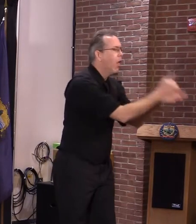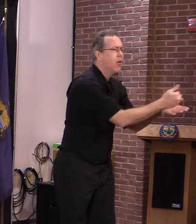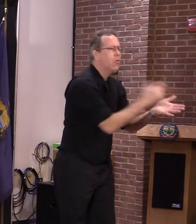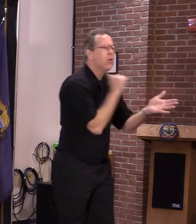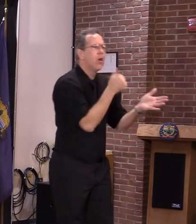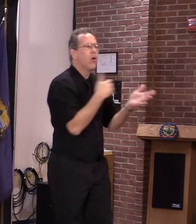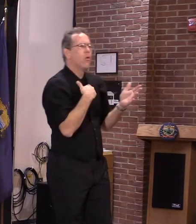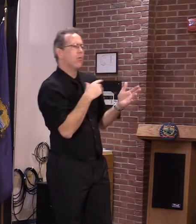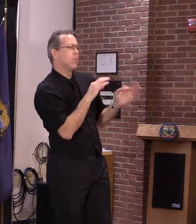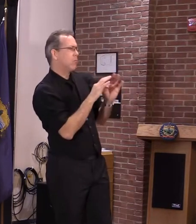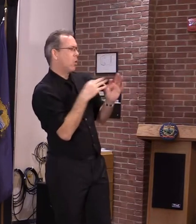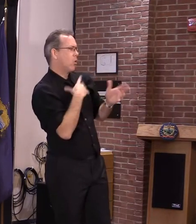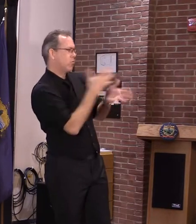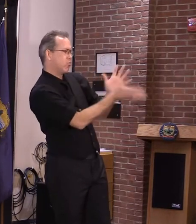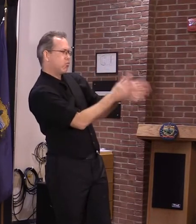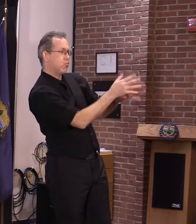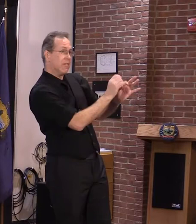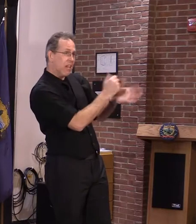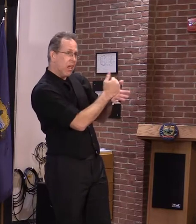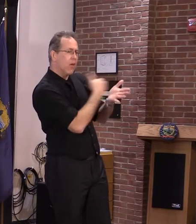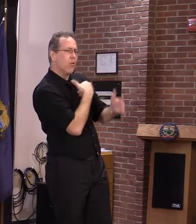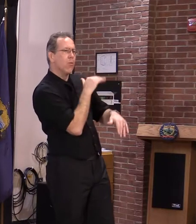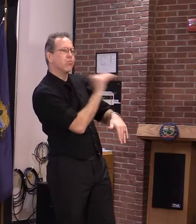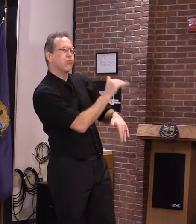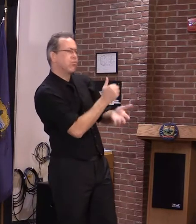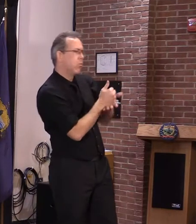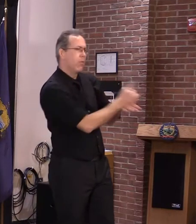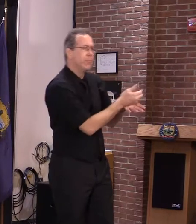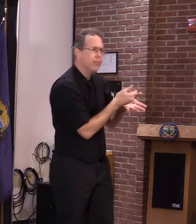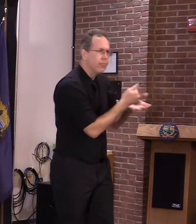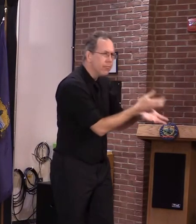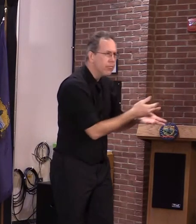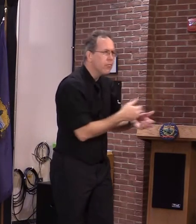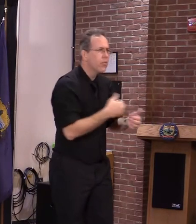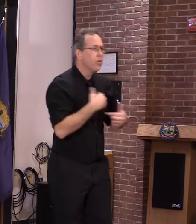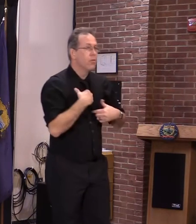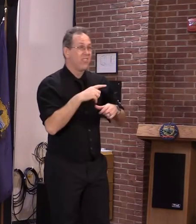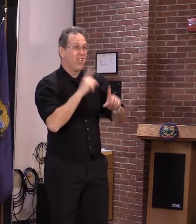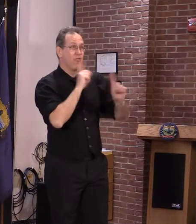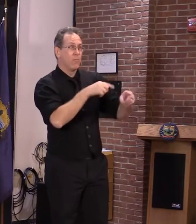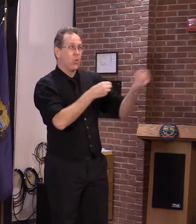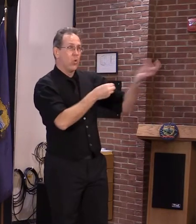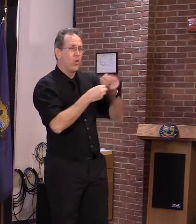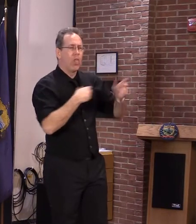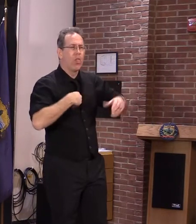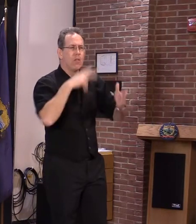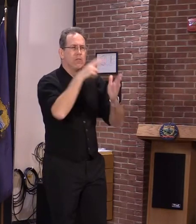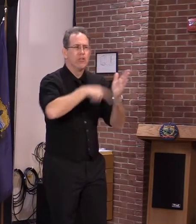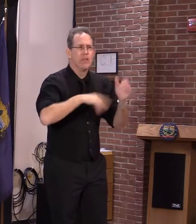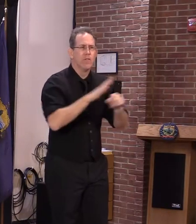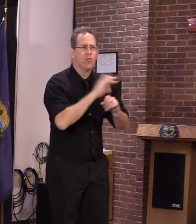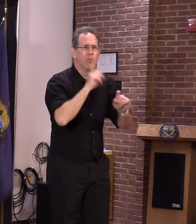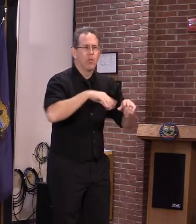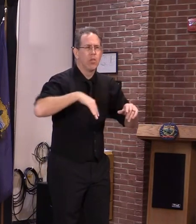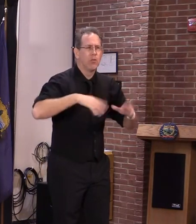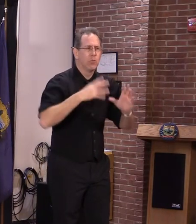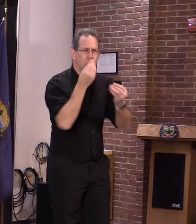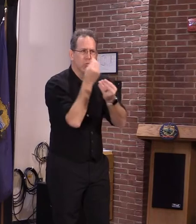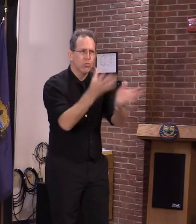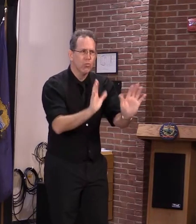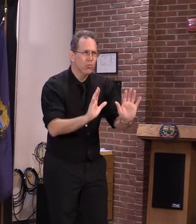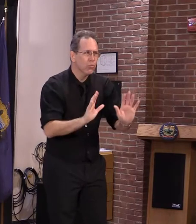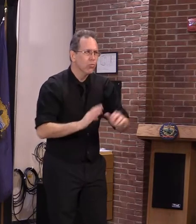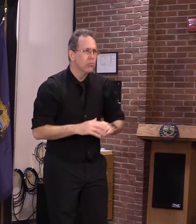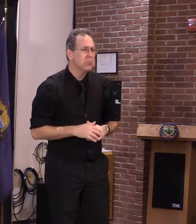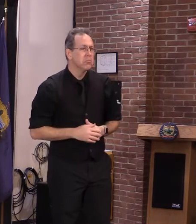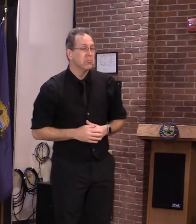staffing in order to keep up their care. But I'll have to look at the report and get back to you to be able to specifically comment on it.